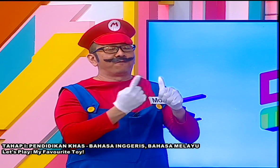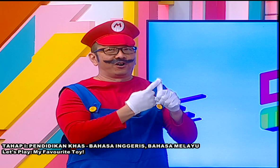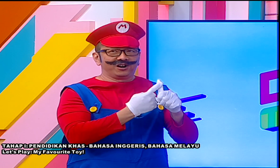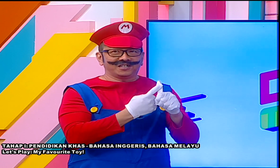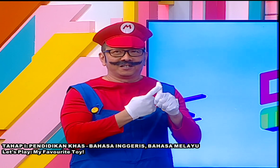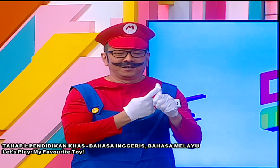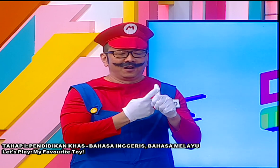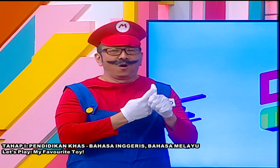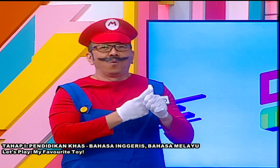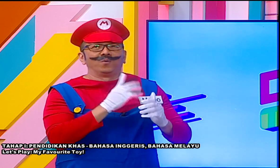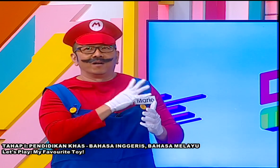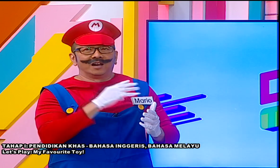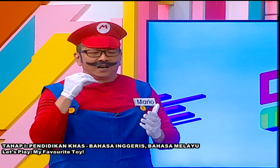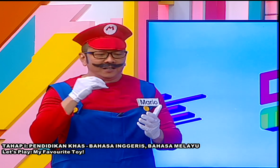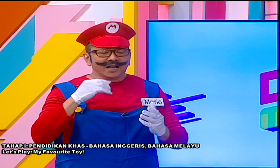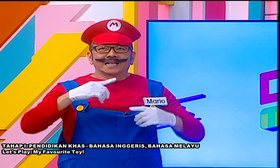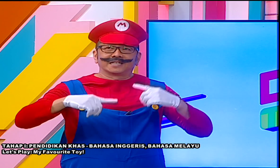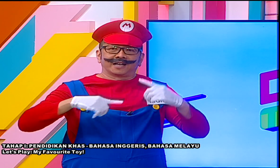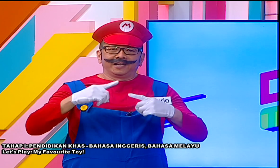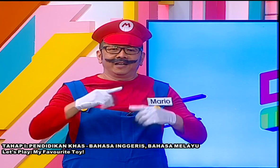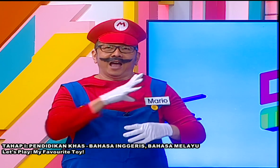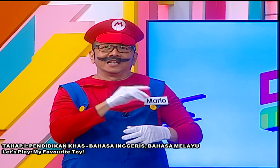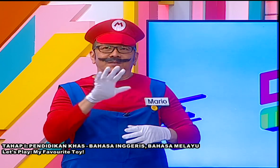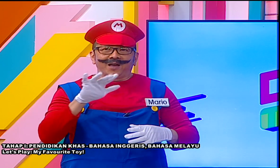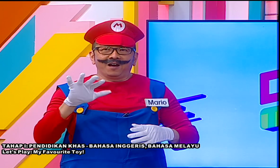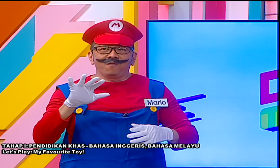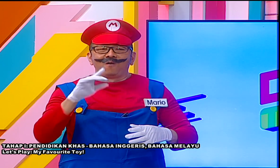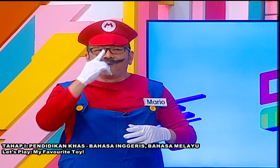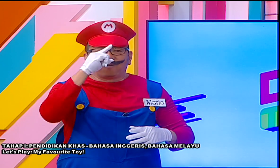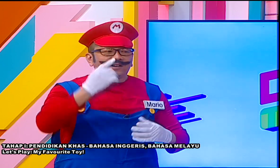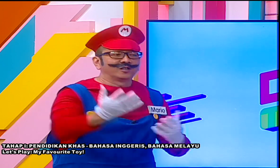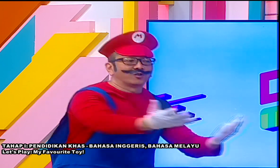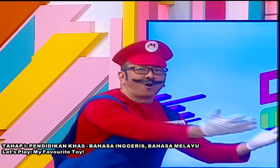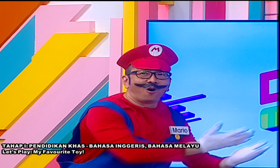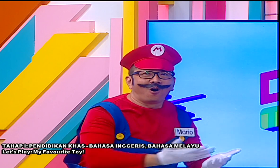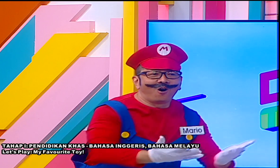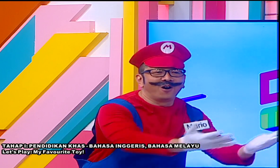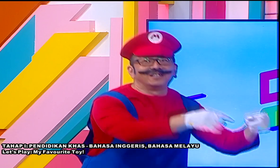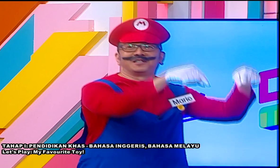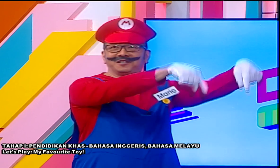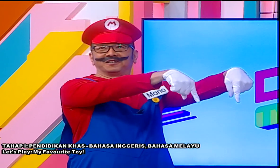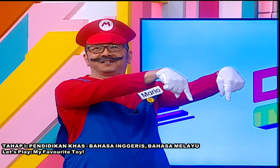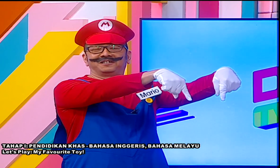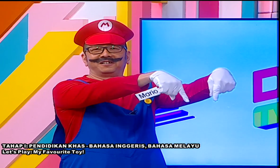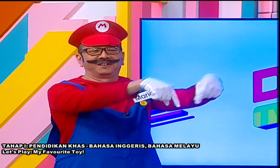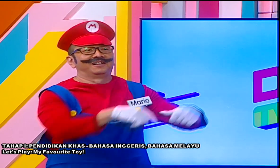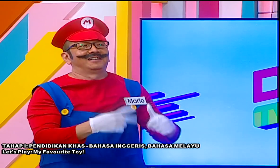Okay, first, we will learn signing and spell for the toys